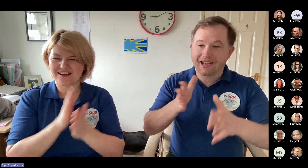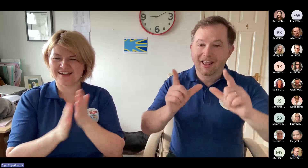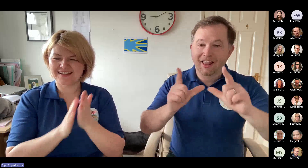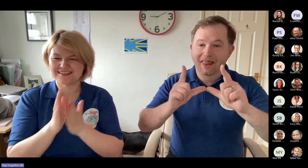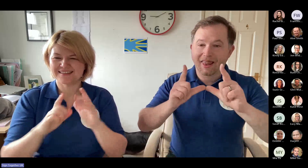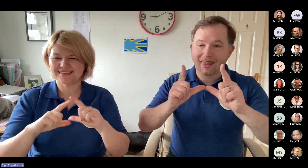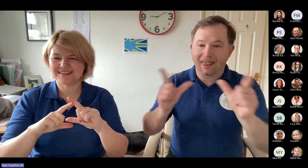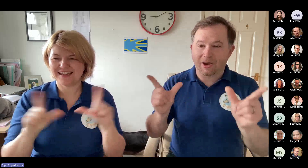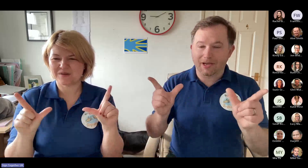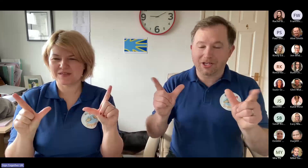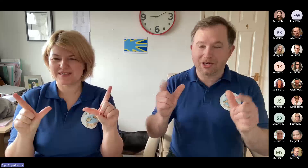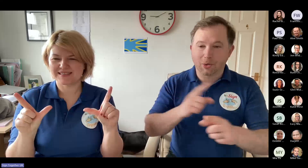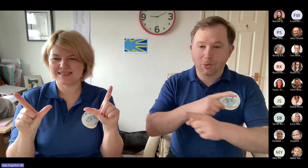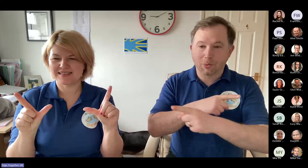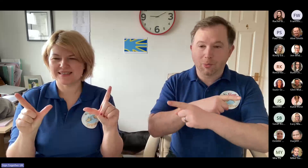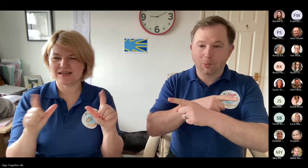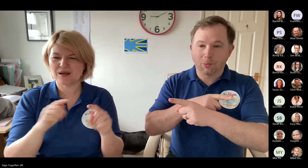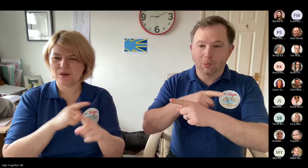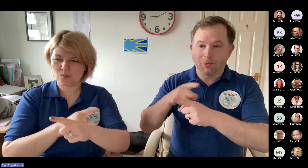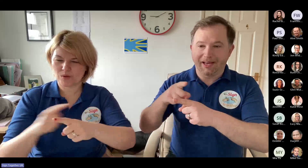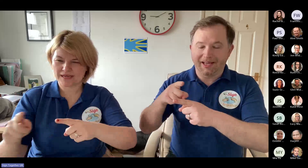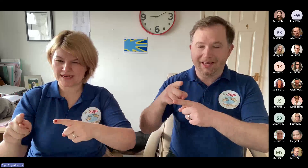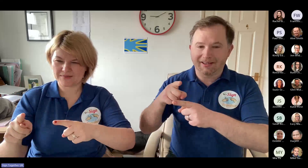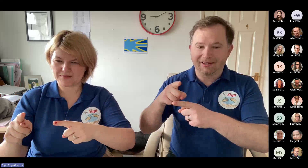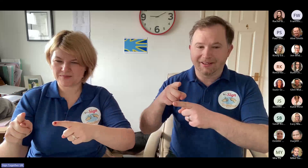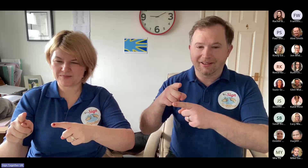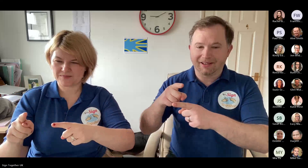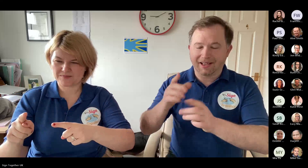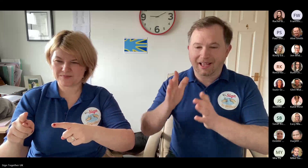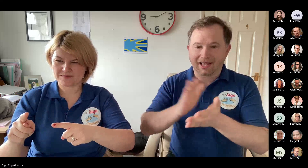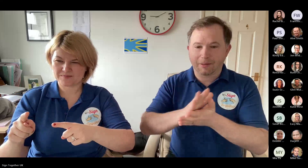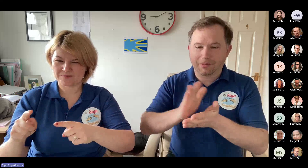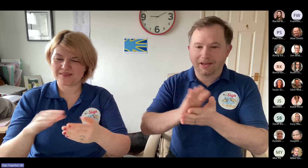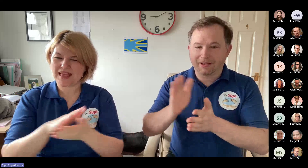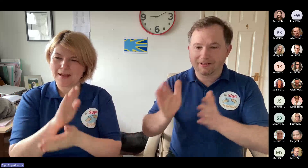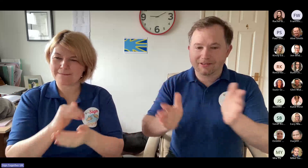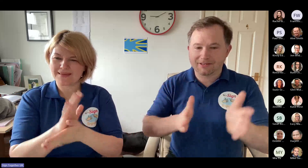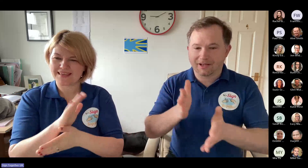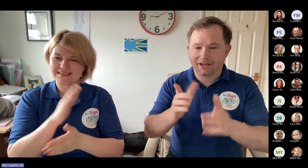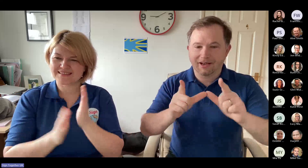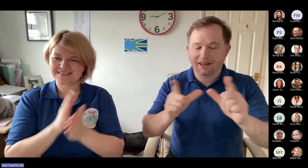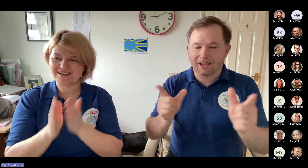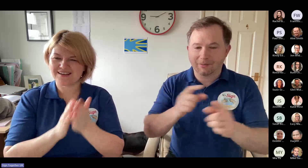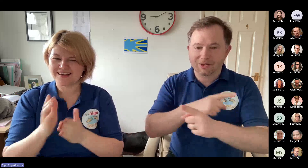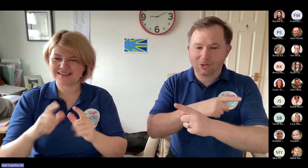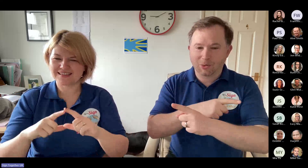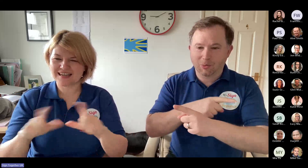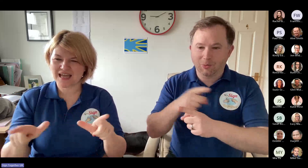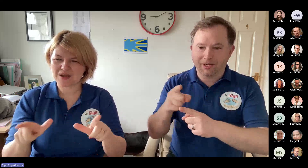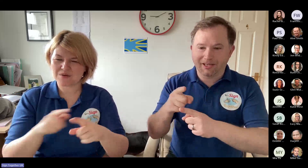Sign Language Week. Happy Sign Language Week.